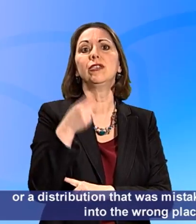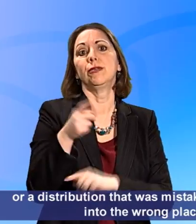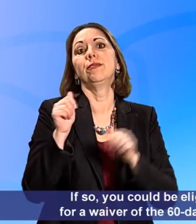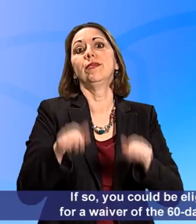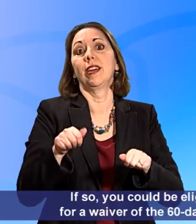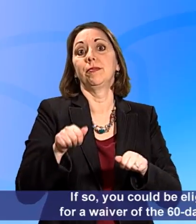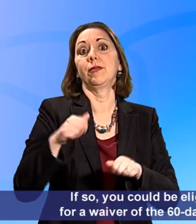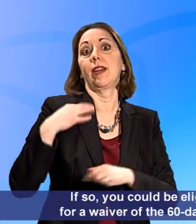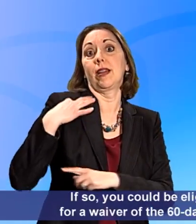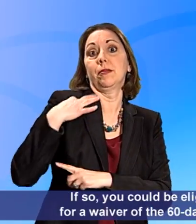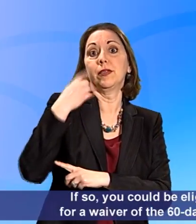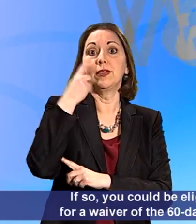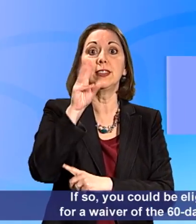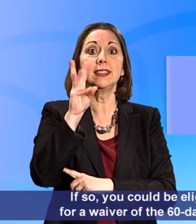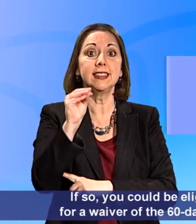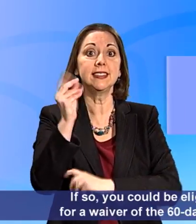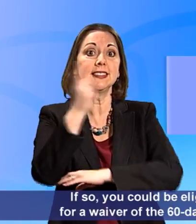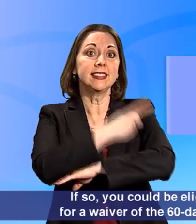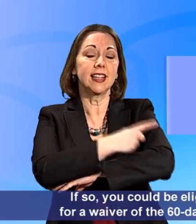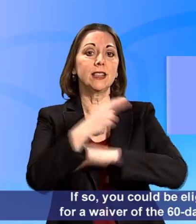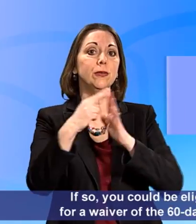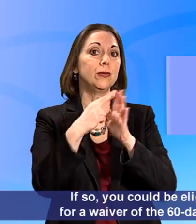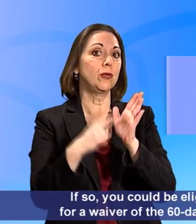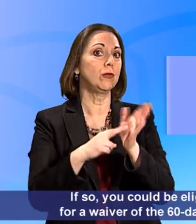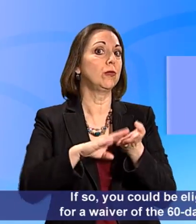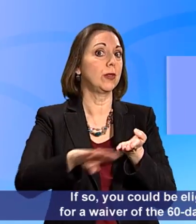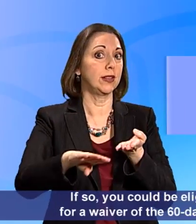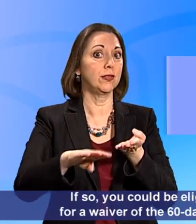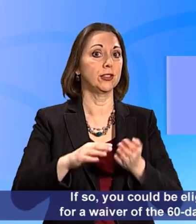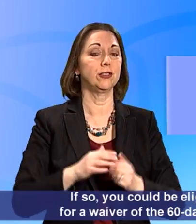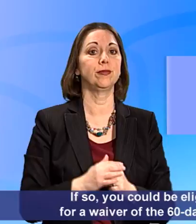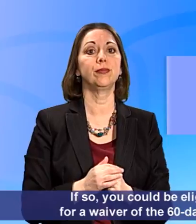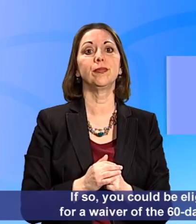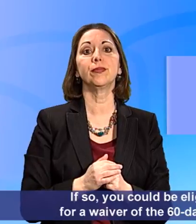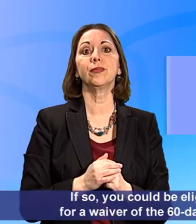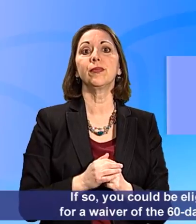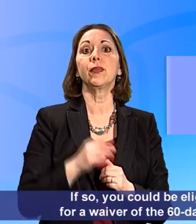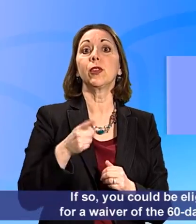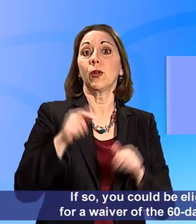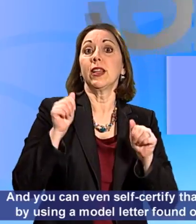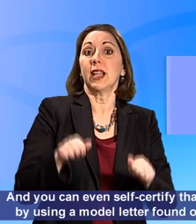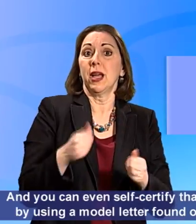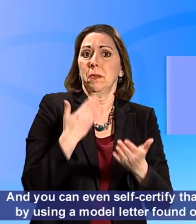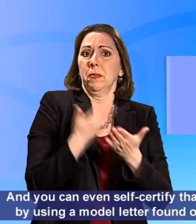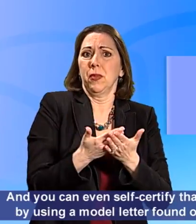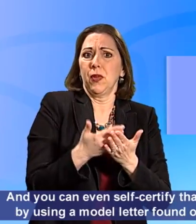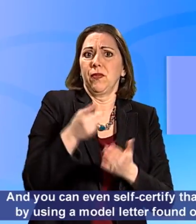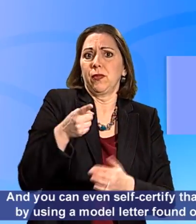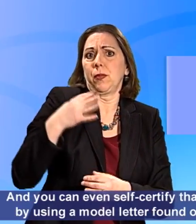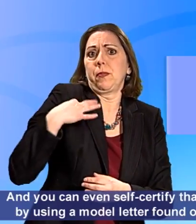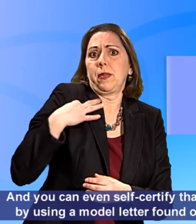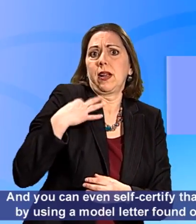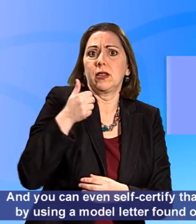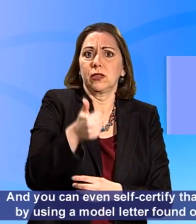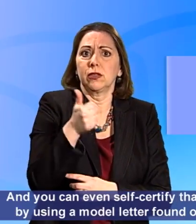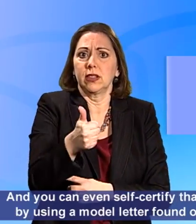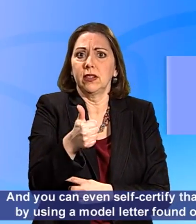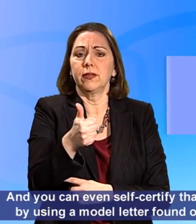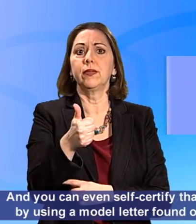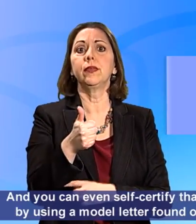If so, you could be eligible for a waiver of the 60-day rule. And you can even self-certify that you're